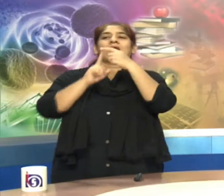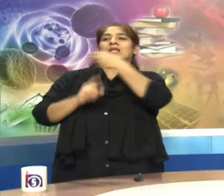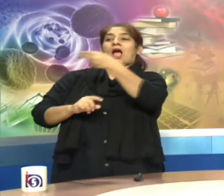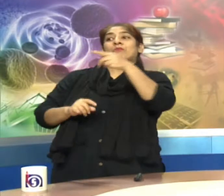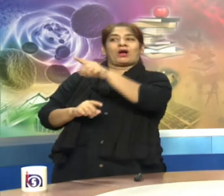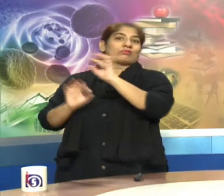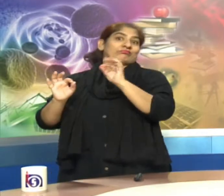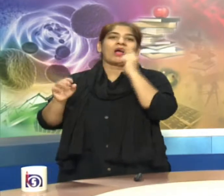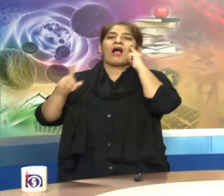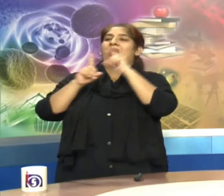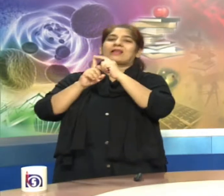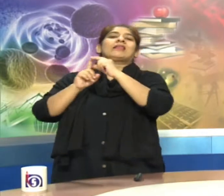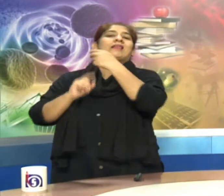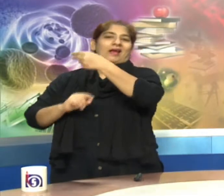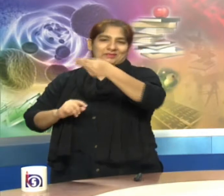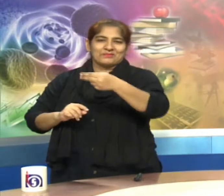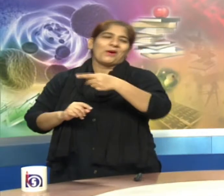it creates the product